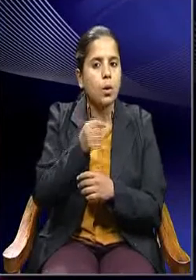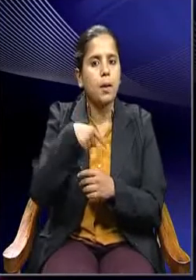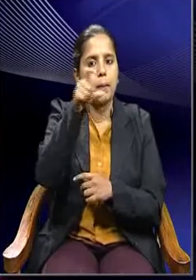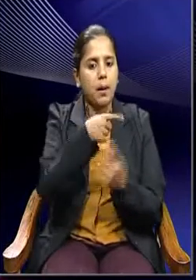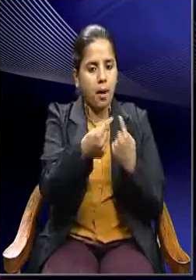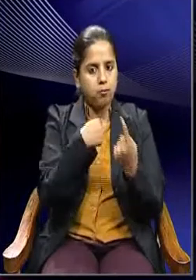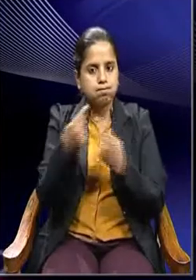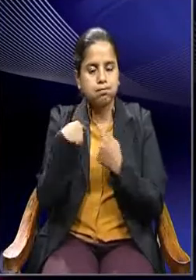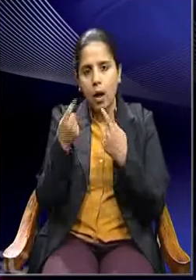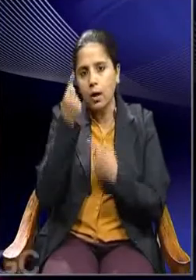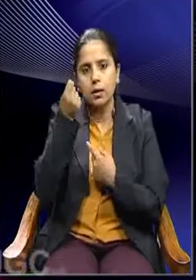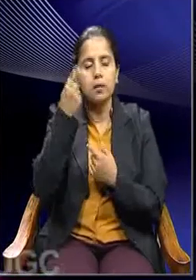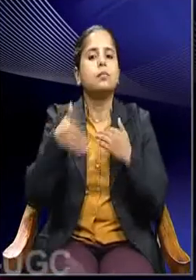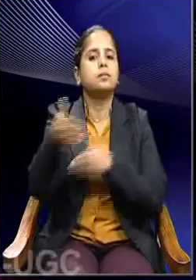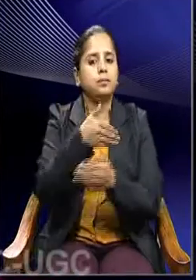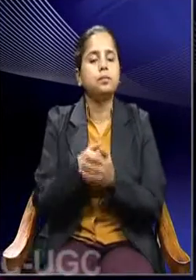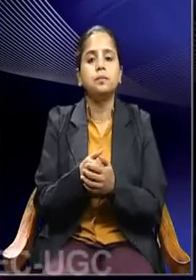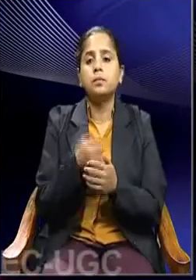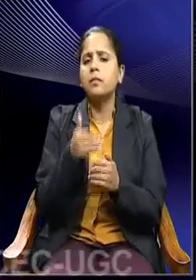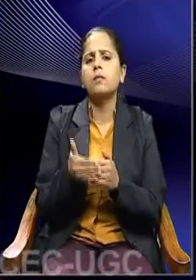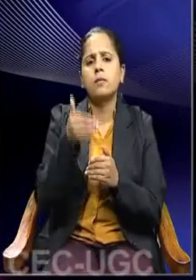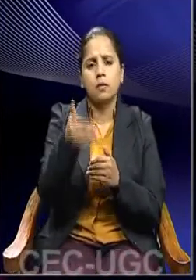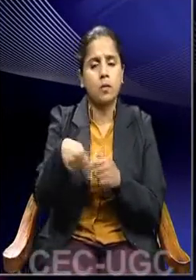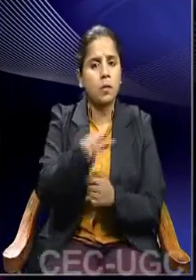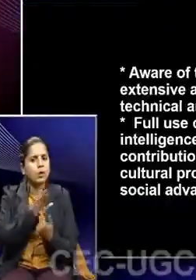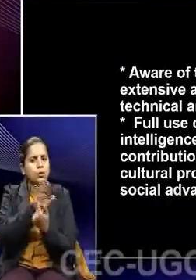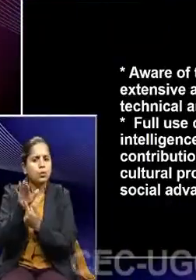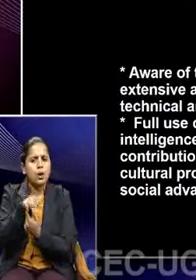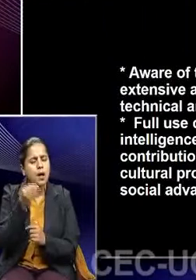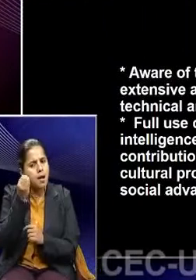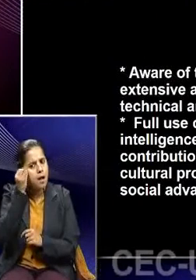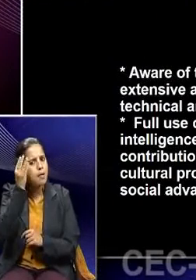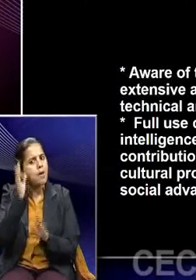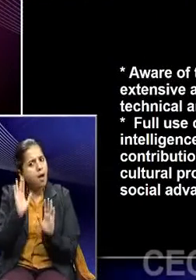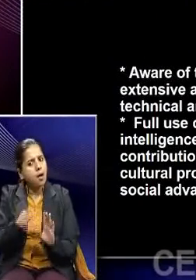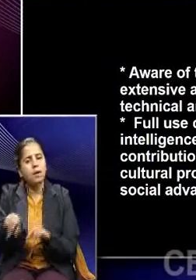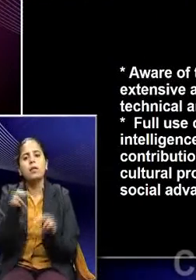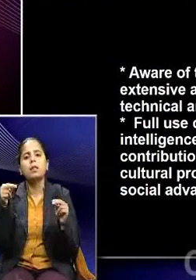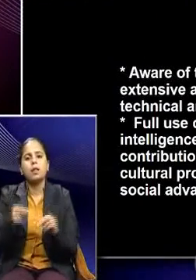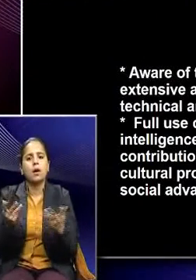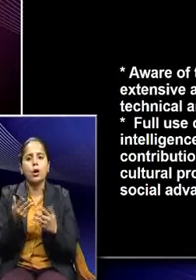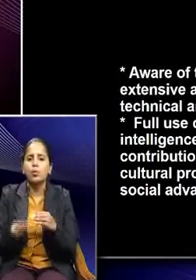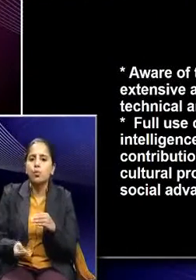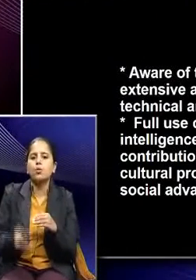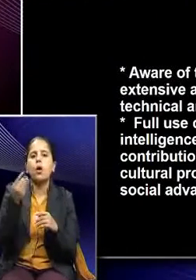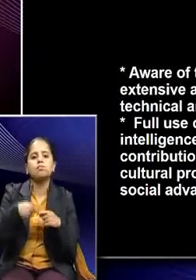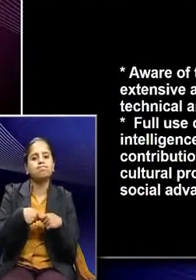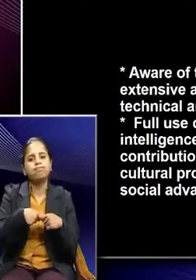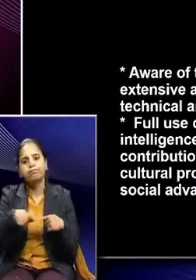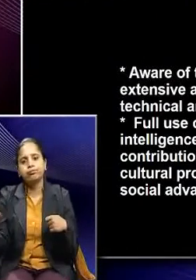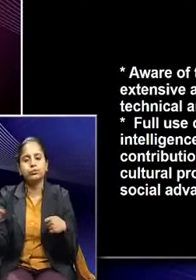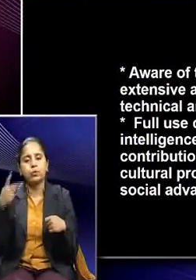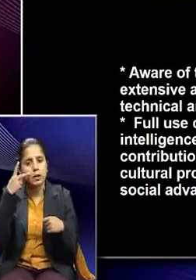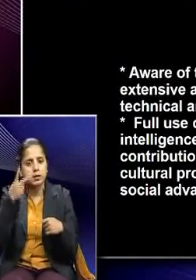peoples. Further, it points out that it is aware of the need for more extensive